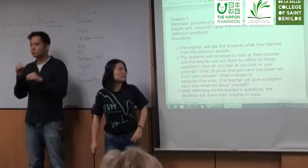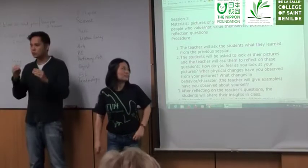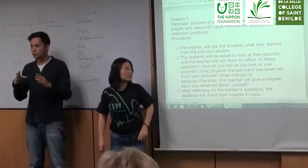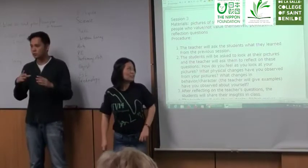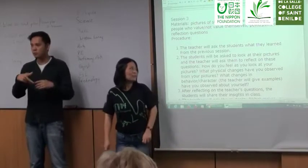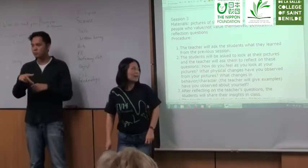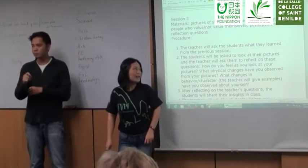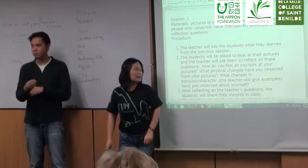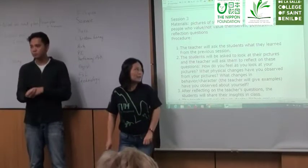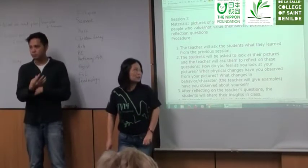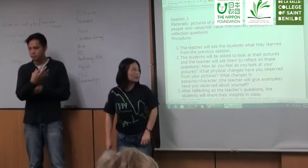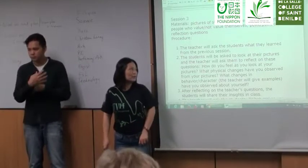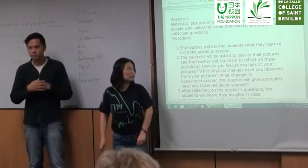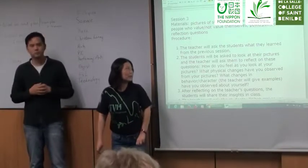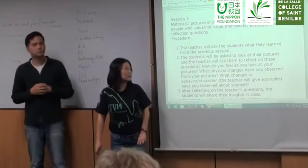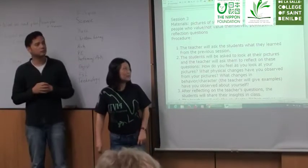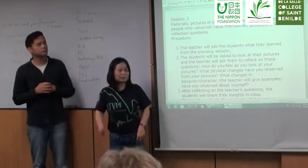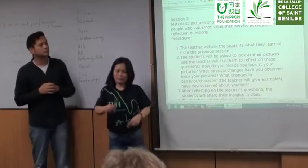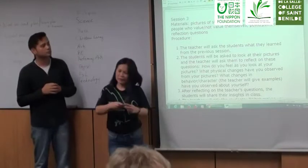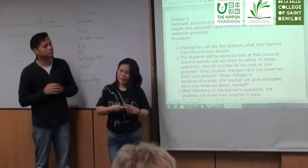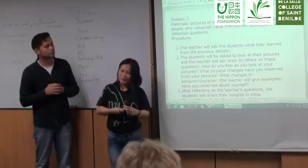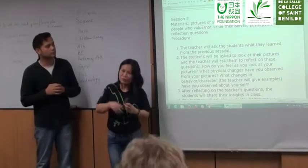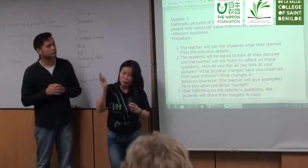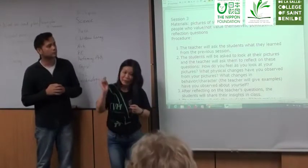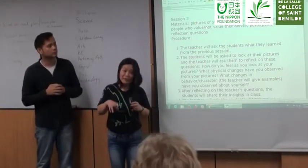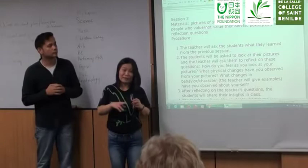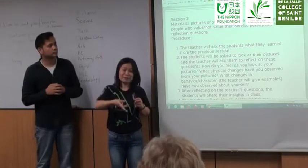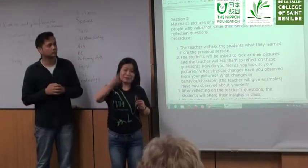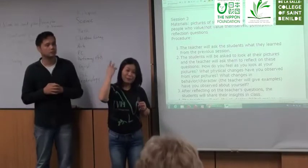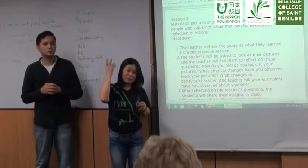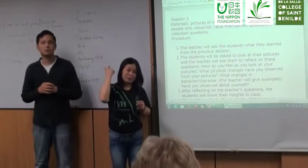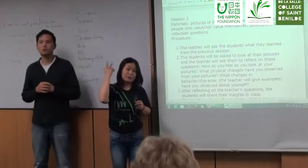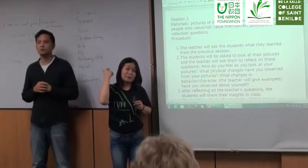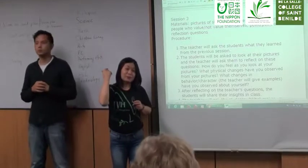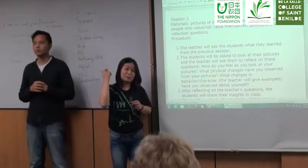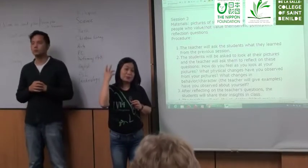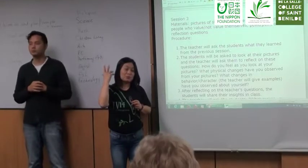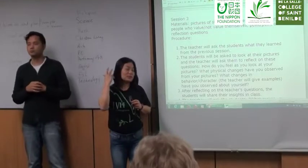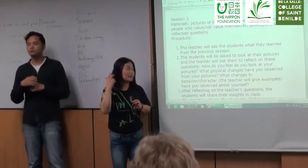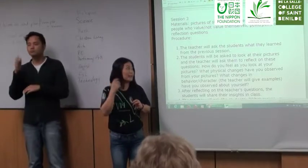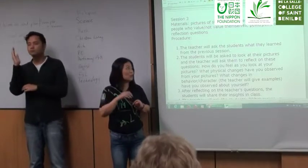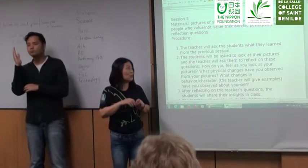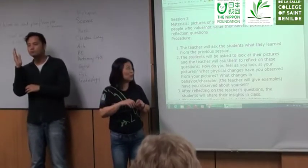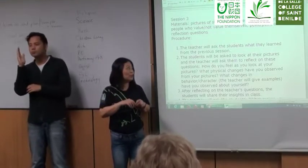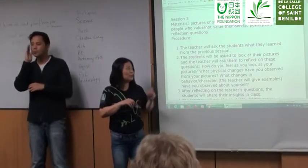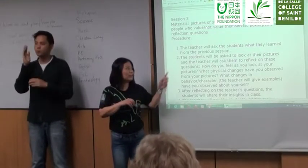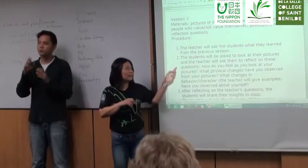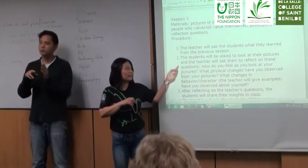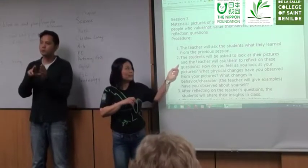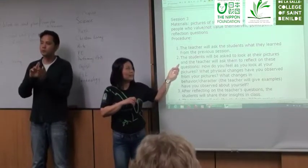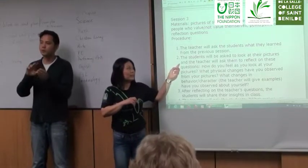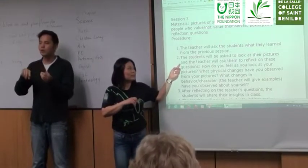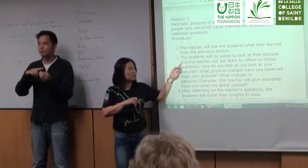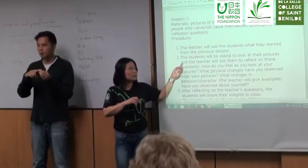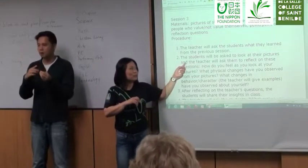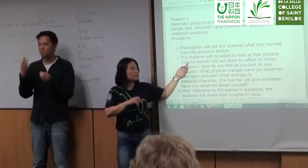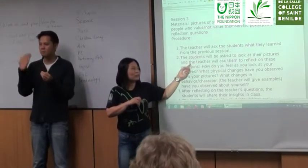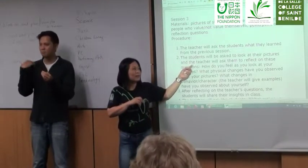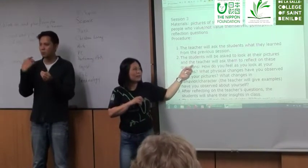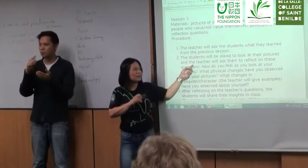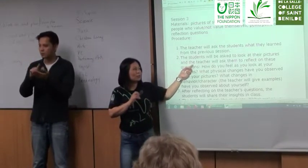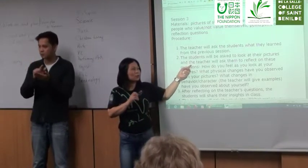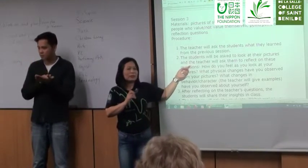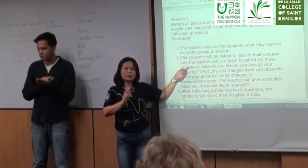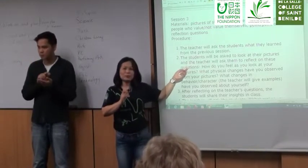one, our procedures. The teacher will ask the student what review again from the previous lesson. Then the students